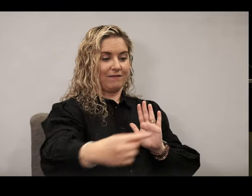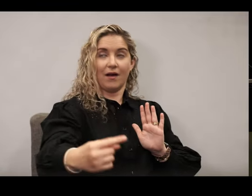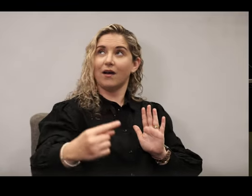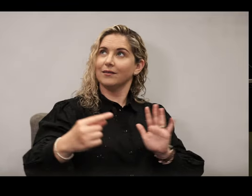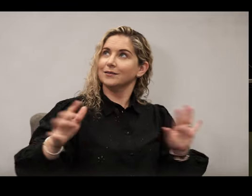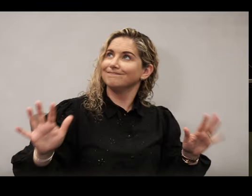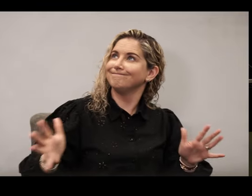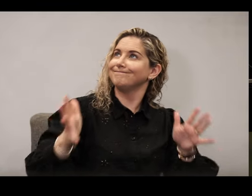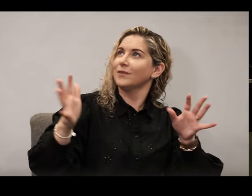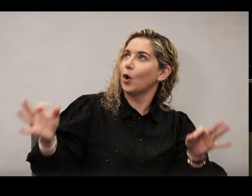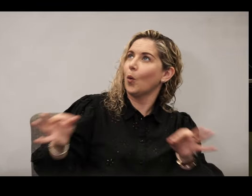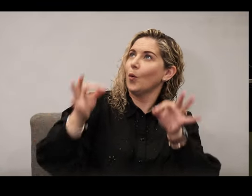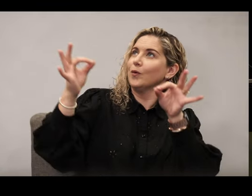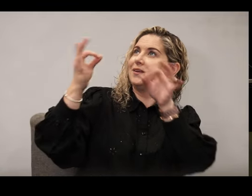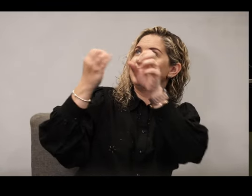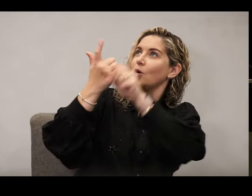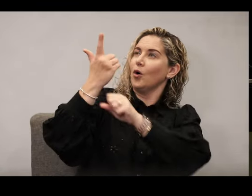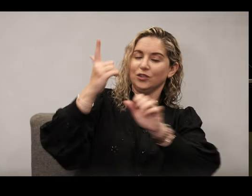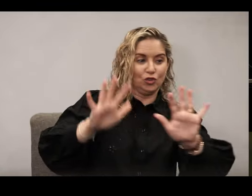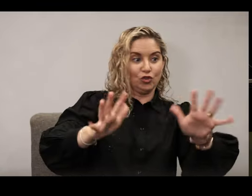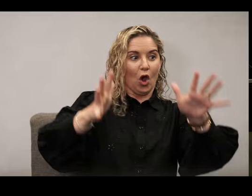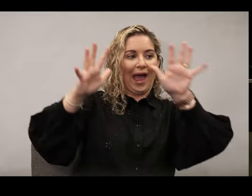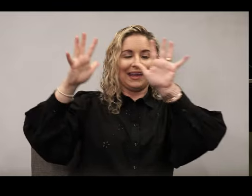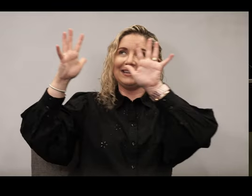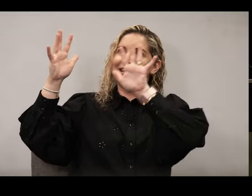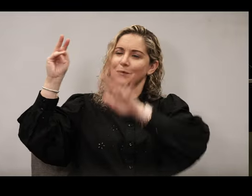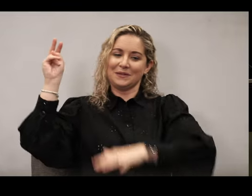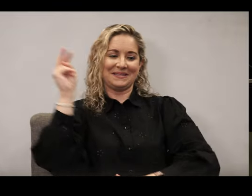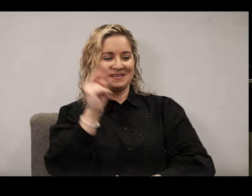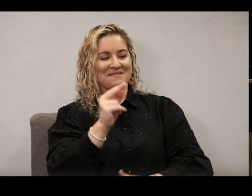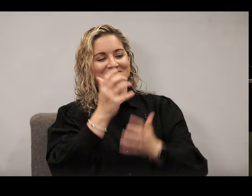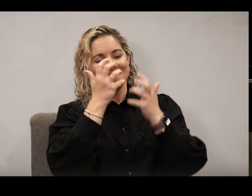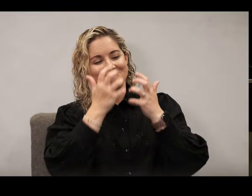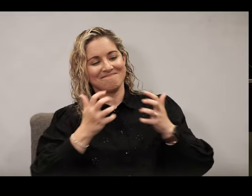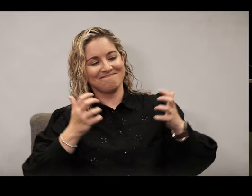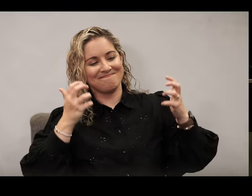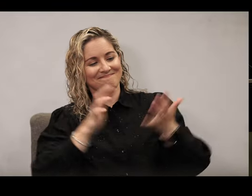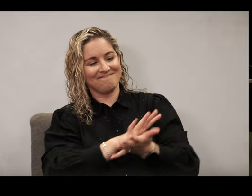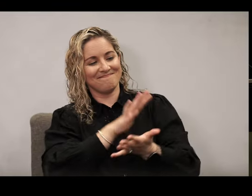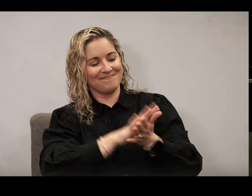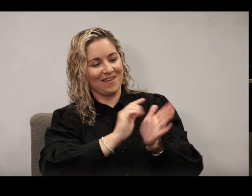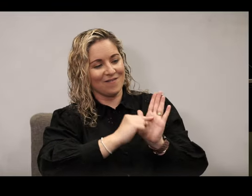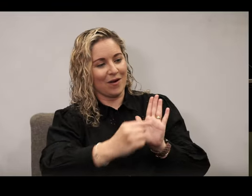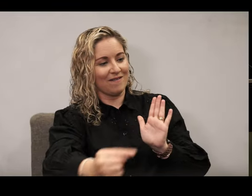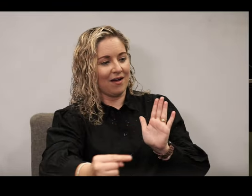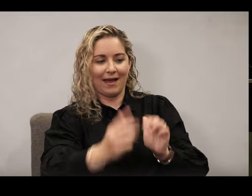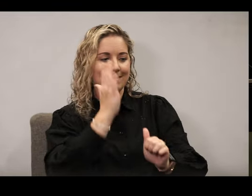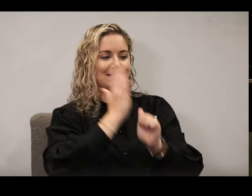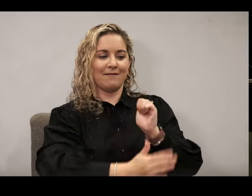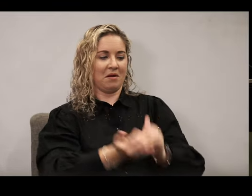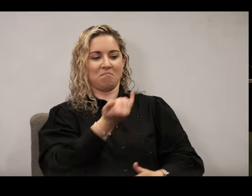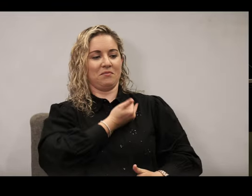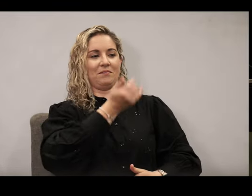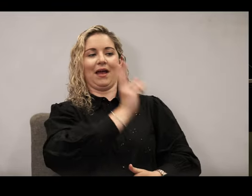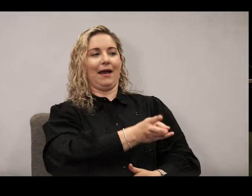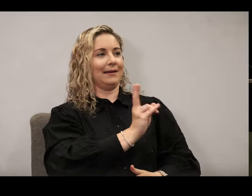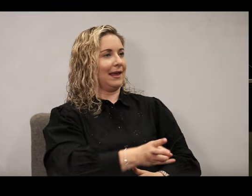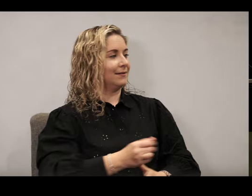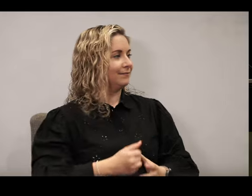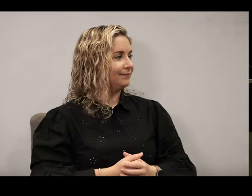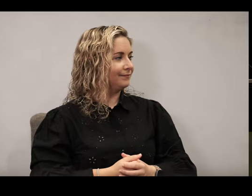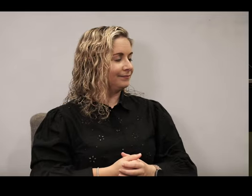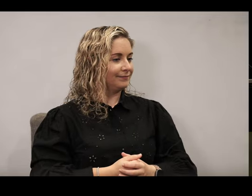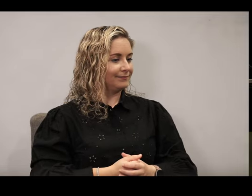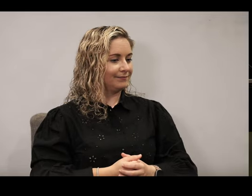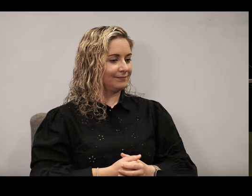goodness for the universe to see forever and ever and ever, and we will never fall again. The final implication is